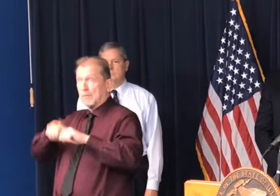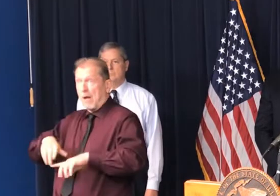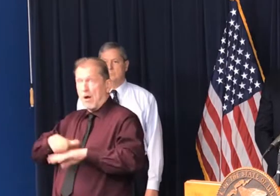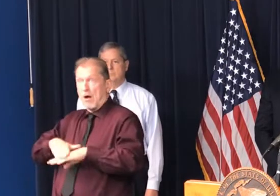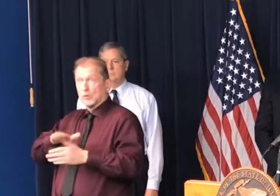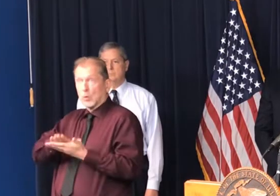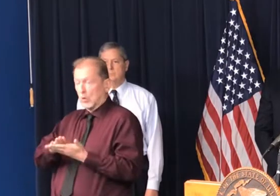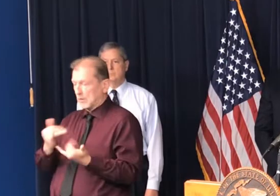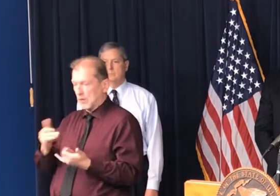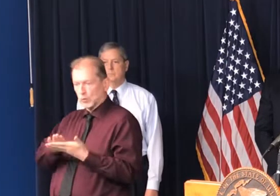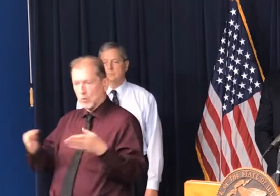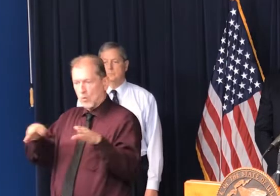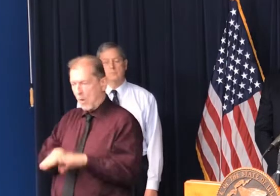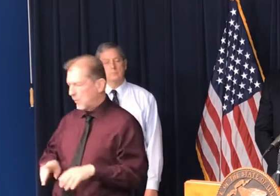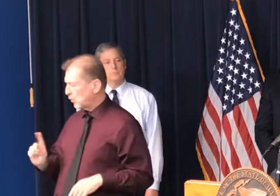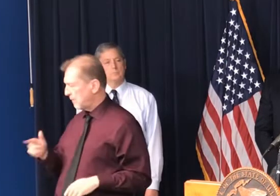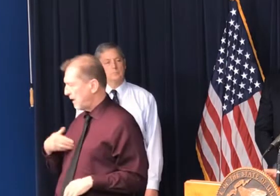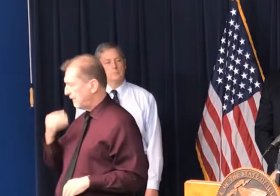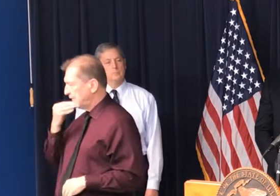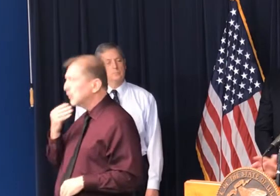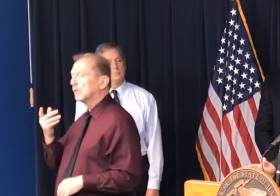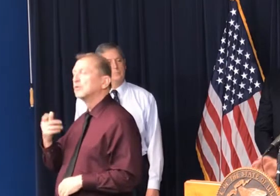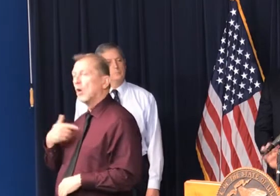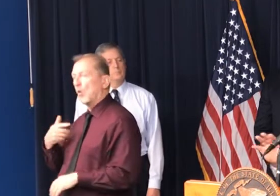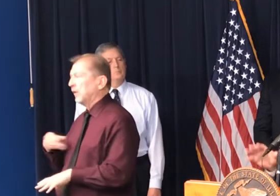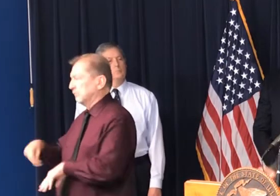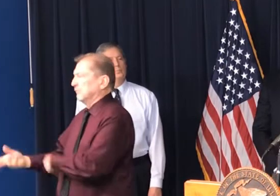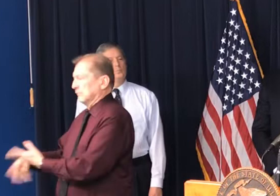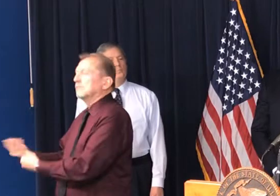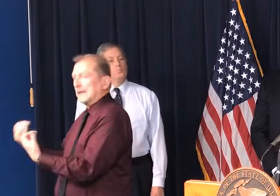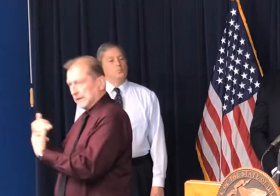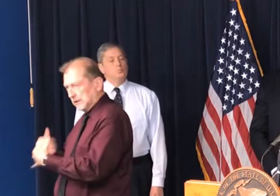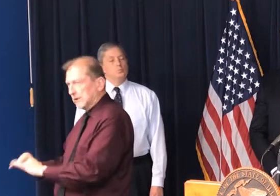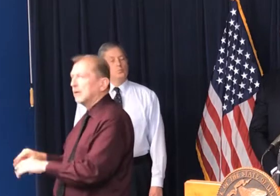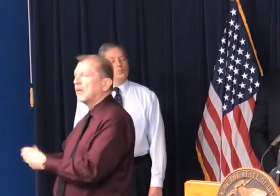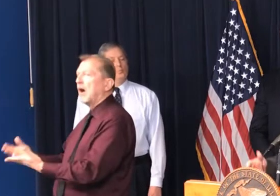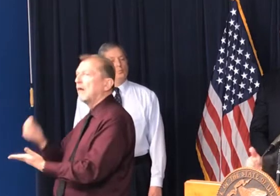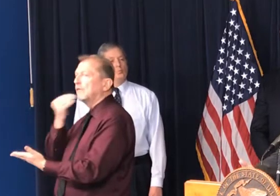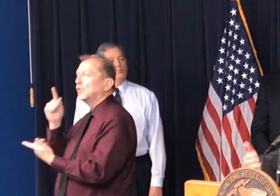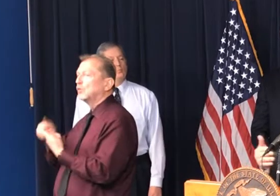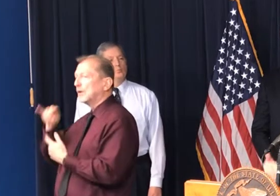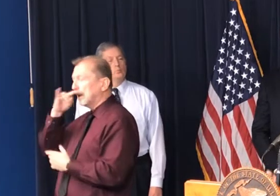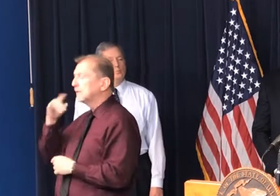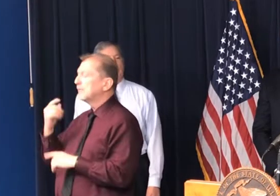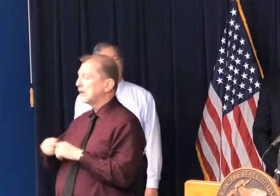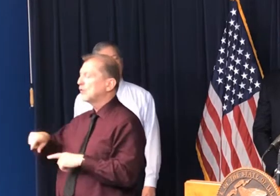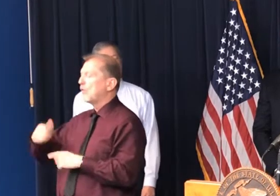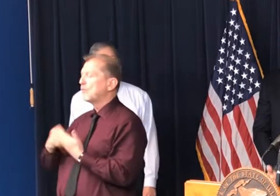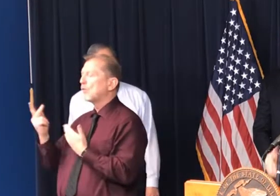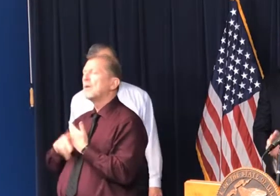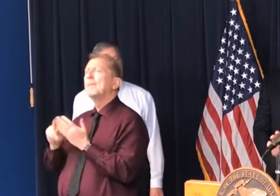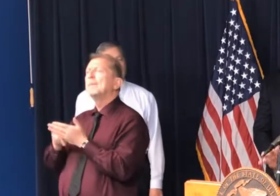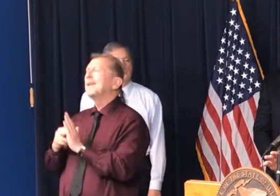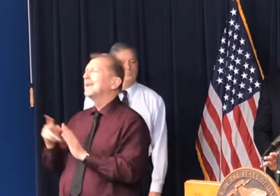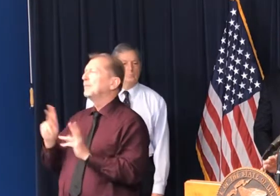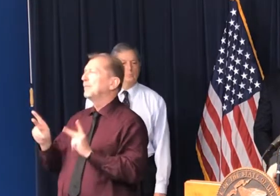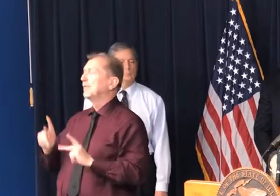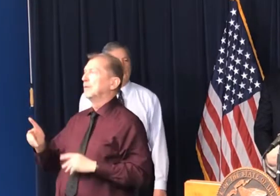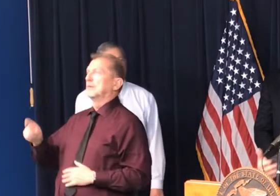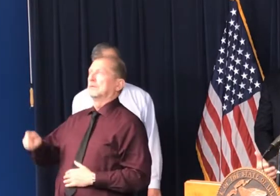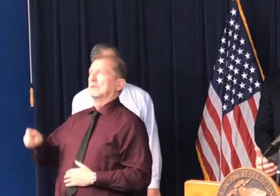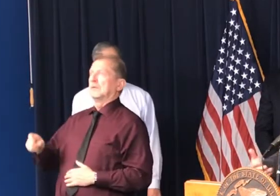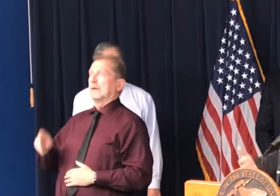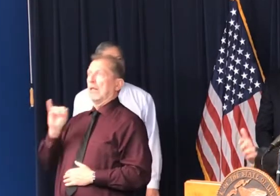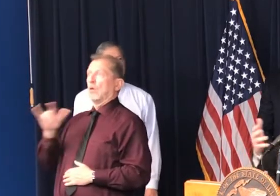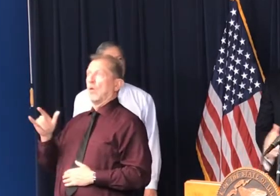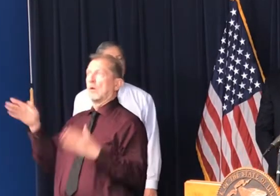across the state and funding for that. So there's a lot that's going on, and I would say nobody should be suffering from a lack of service.